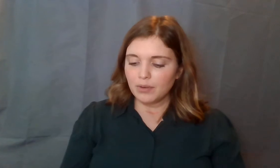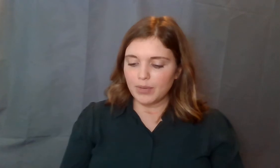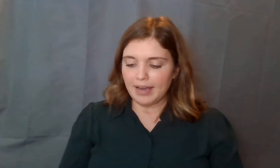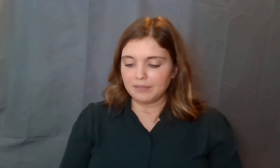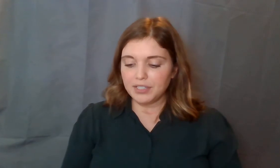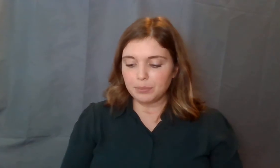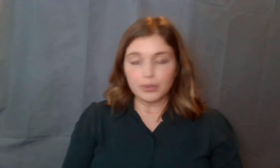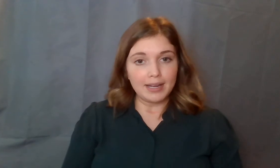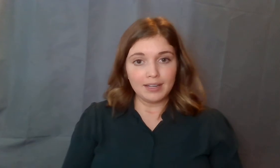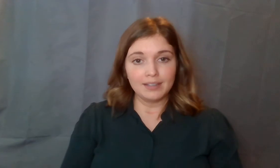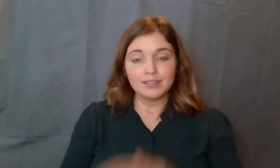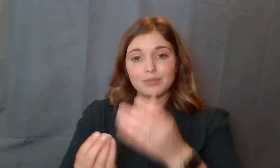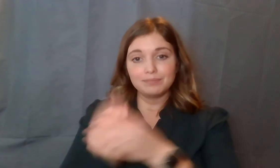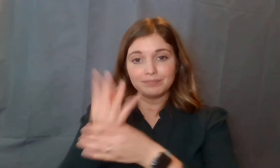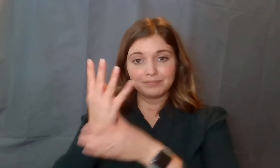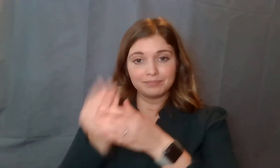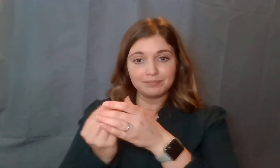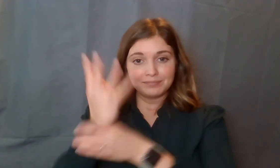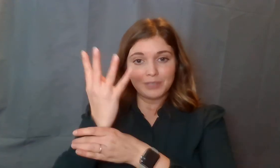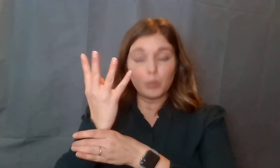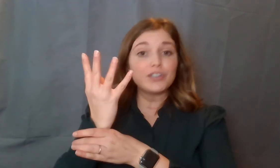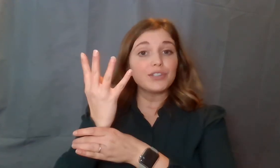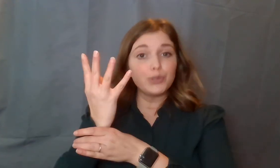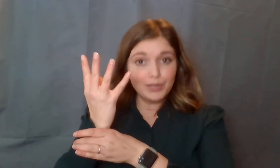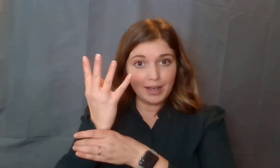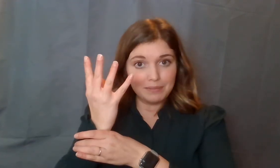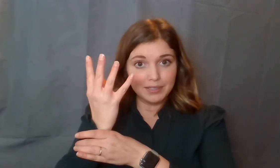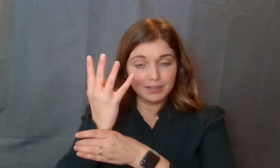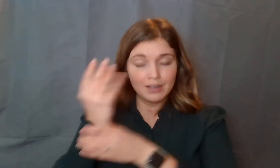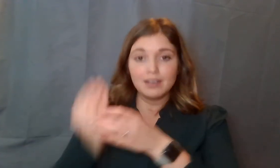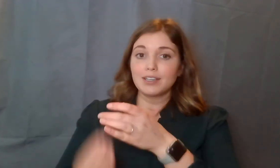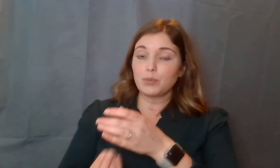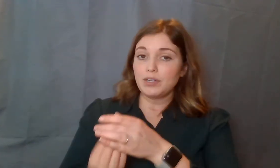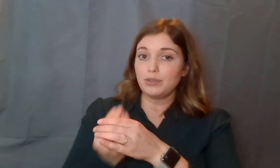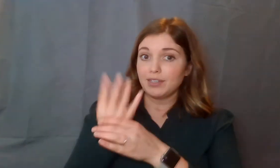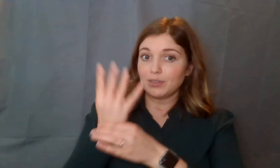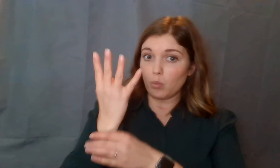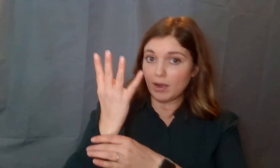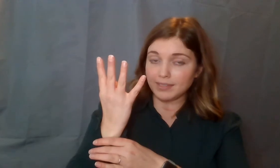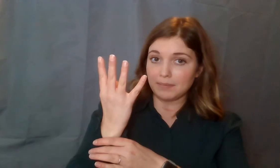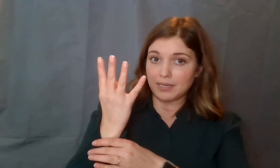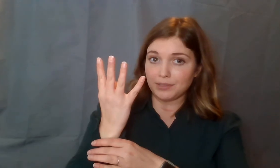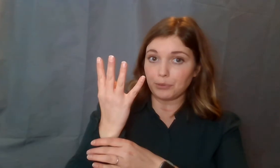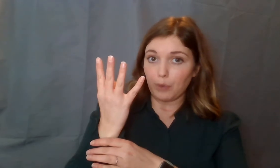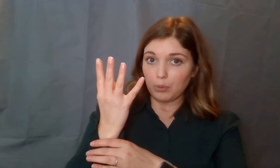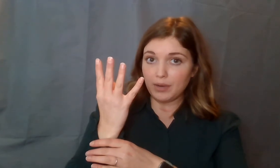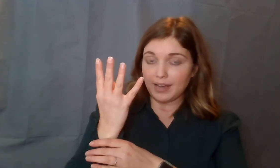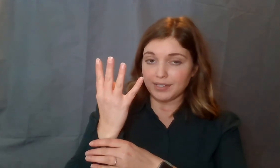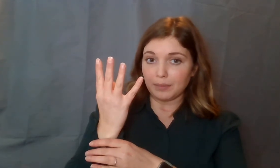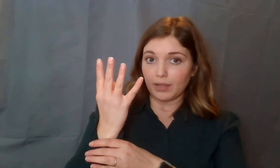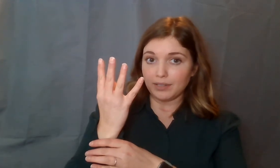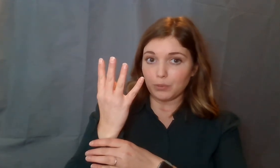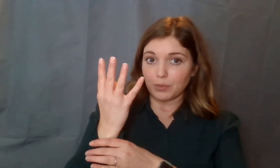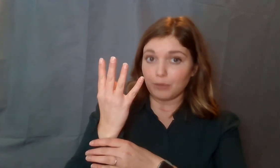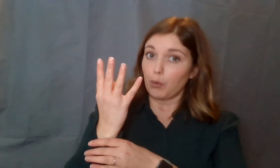We have spring, which is 2 times. Because when you do this once, it means grow, as in a plant was